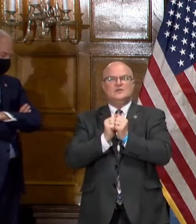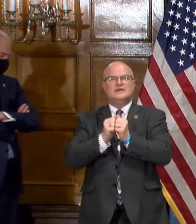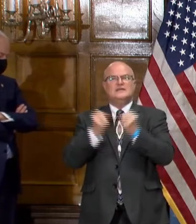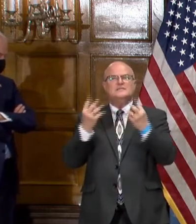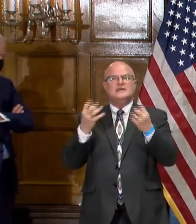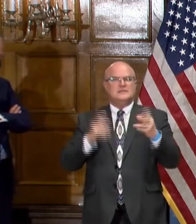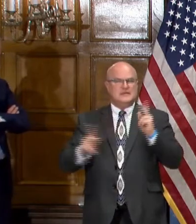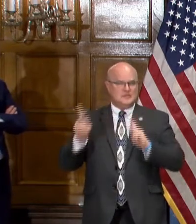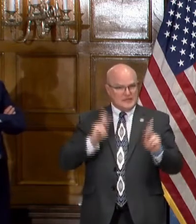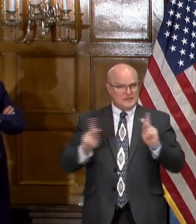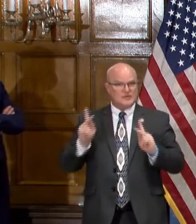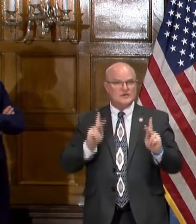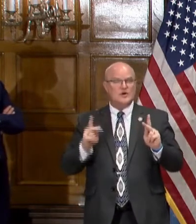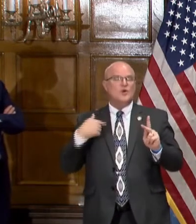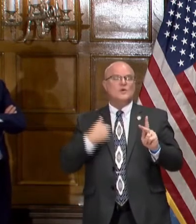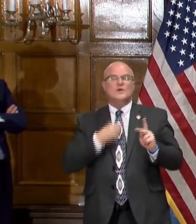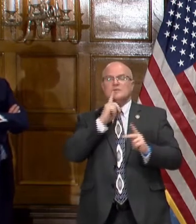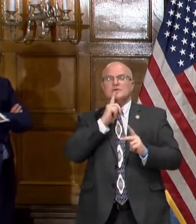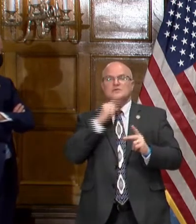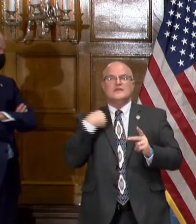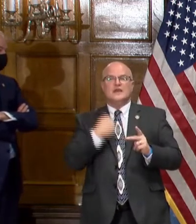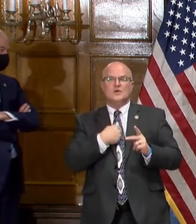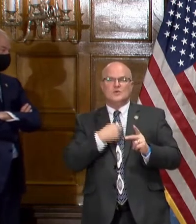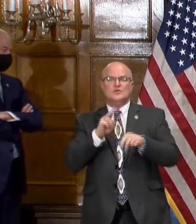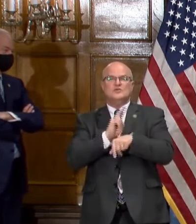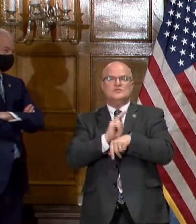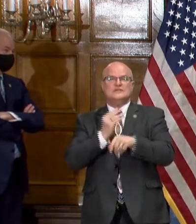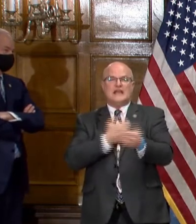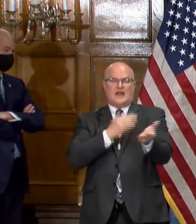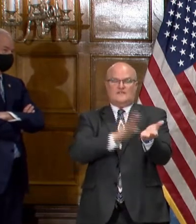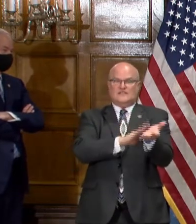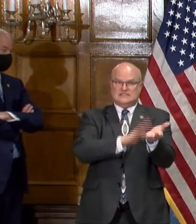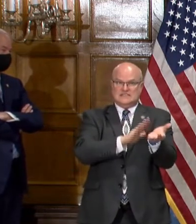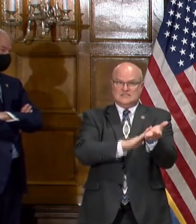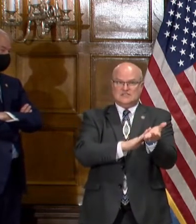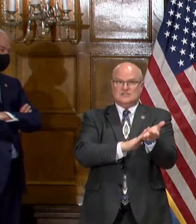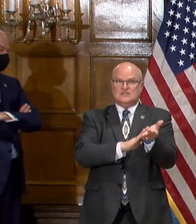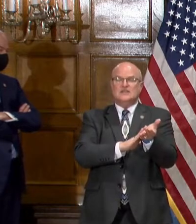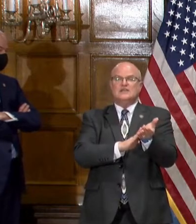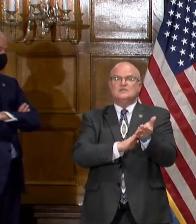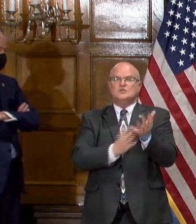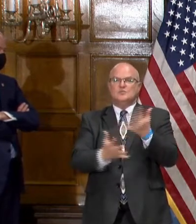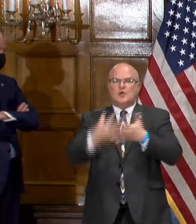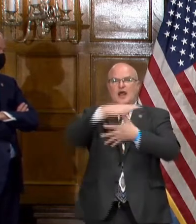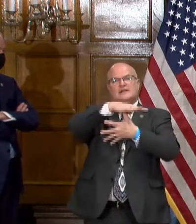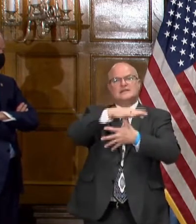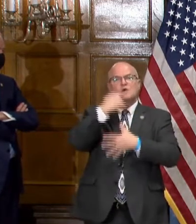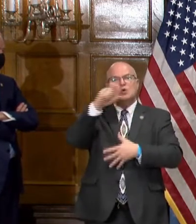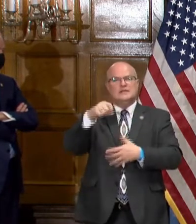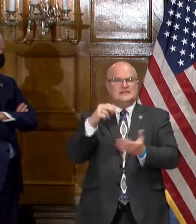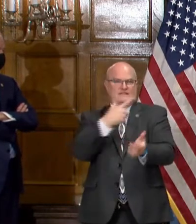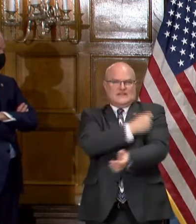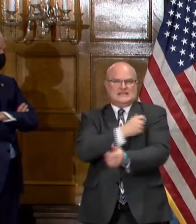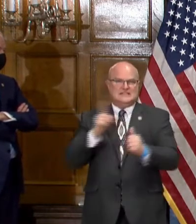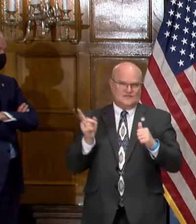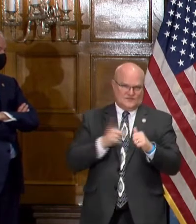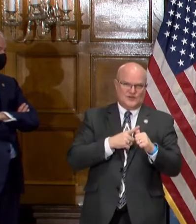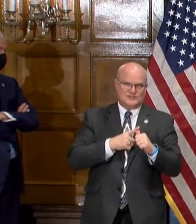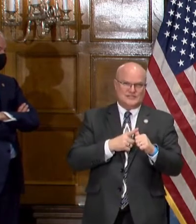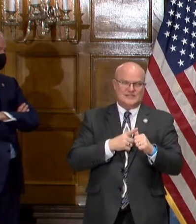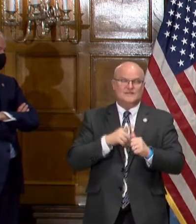the population, we want to make sure that we're using our physicians to prioritize who needs the vaccine first. And